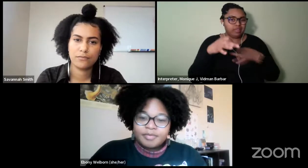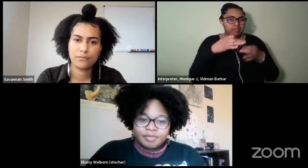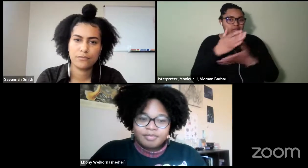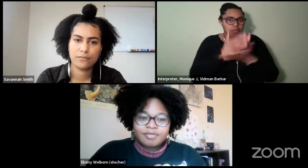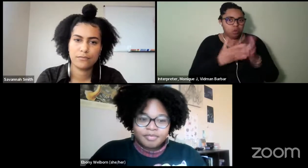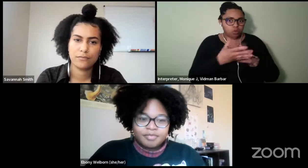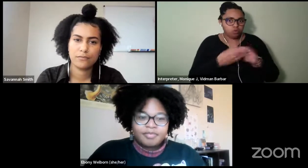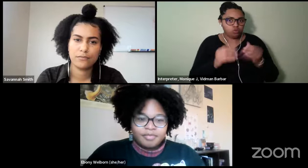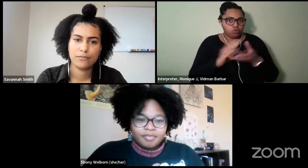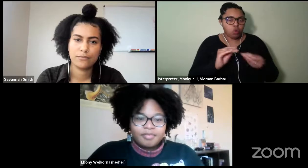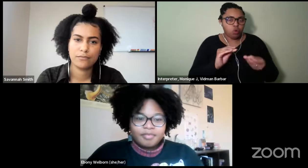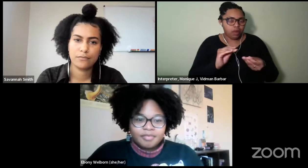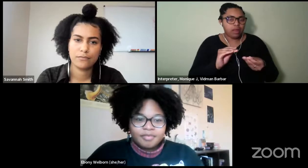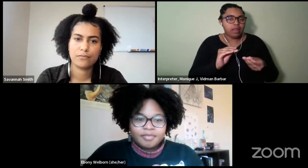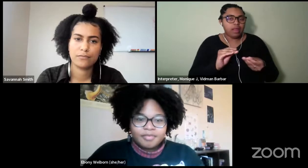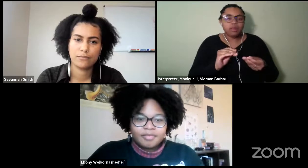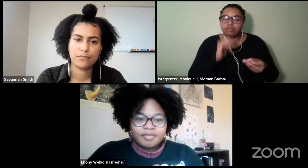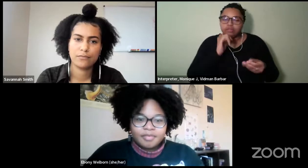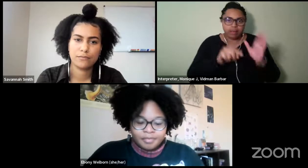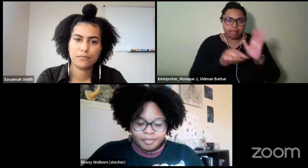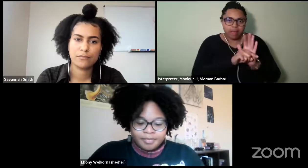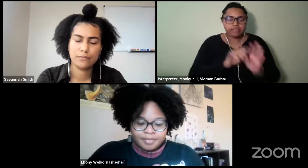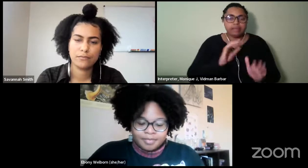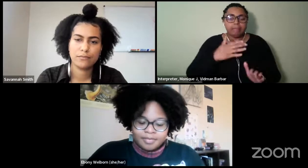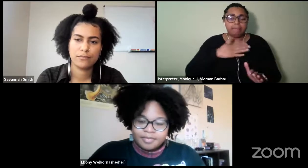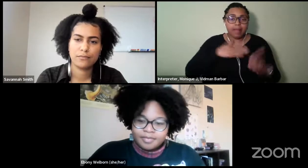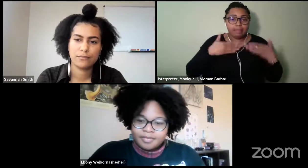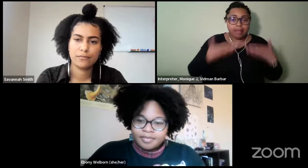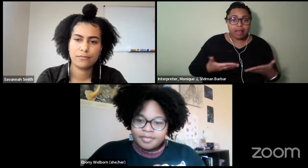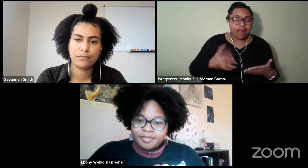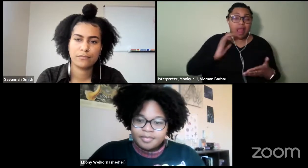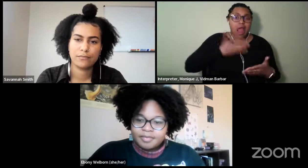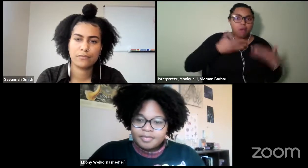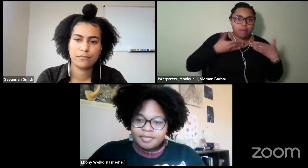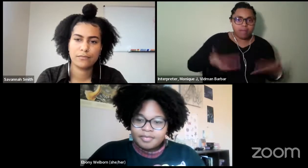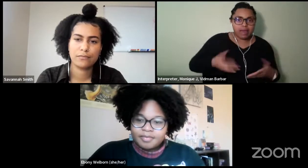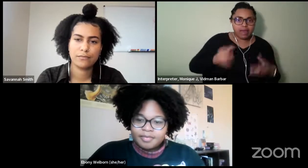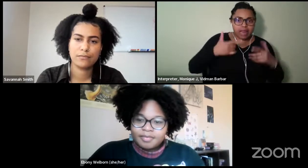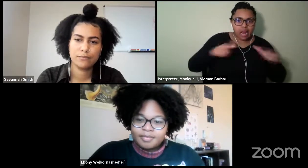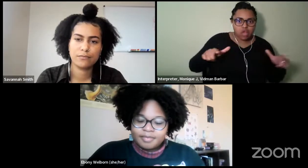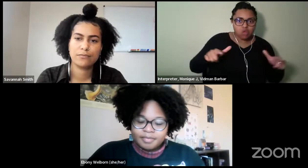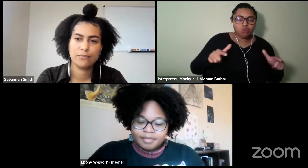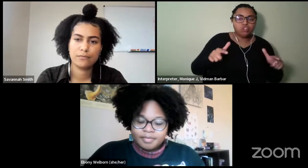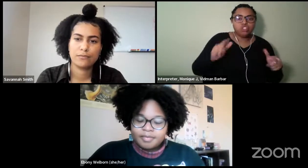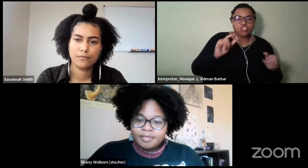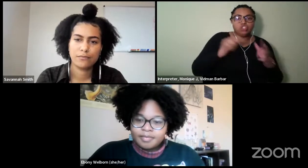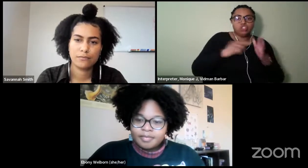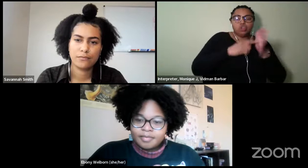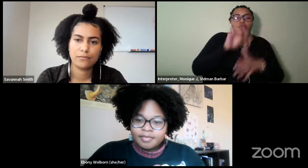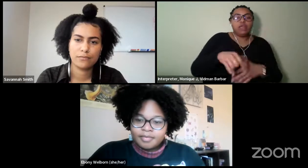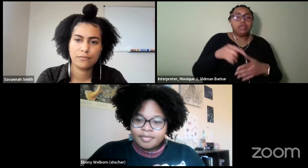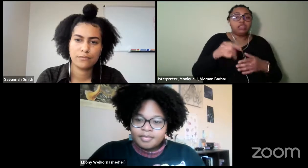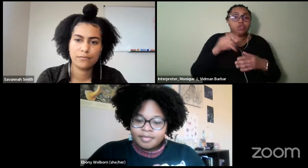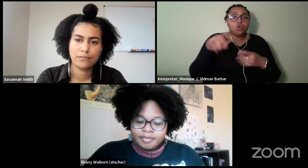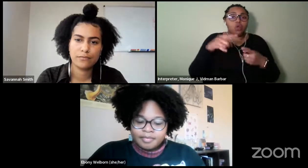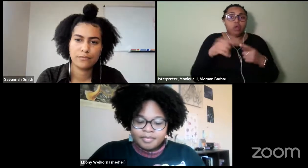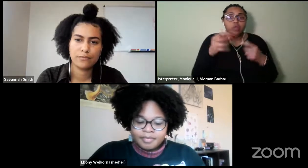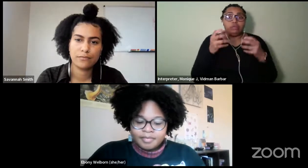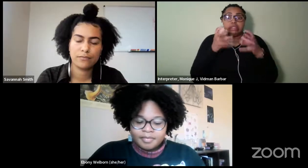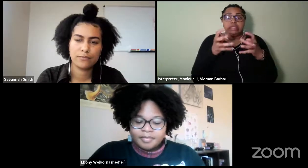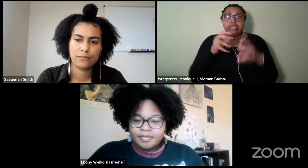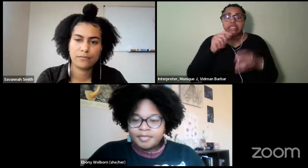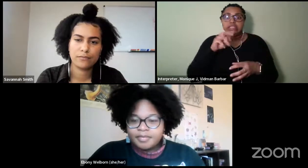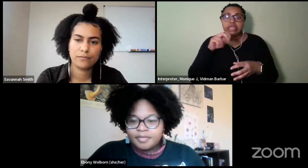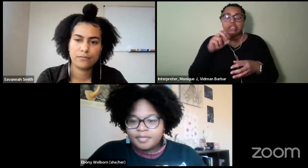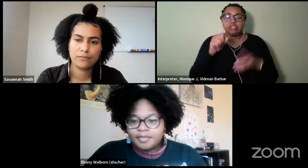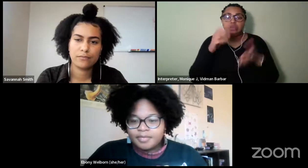body language definitely showed that. So for me, my shoulders were raised when I was telling a tense part. And for Andrea, she was swaying back and forth a lot